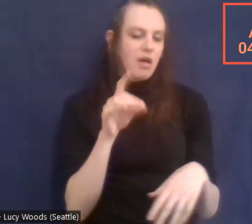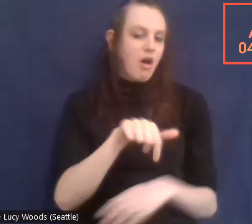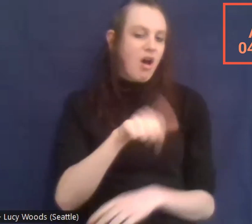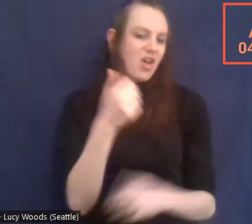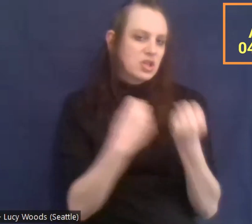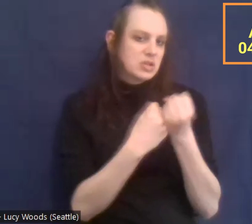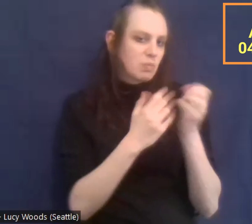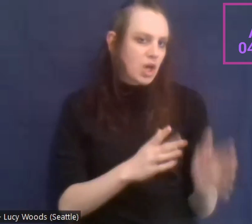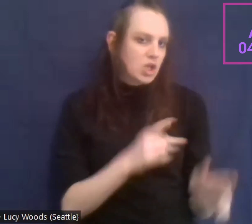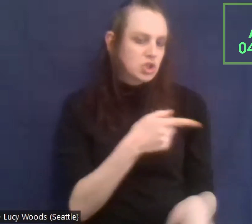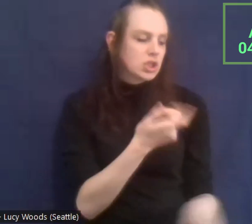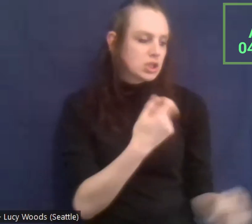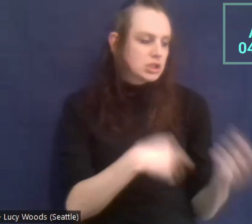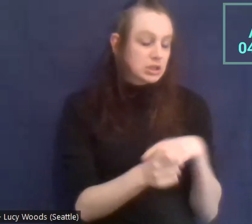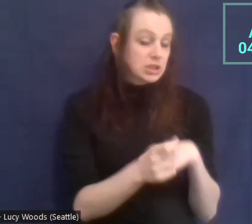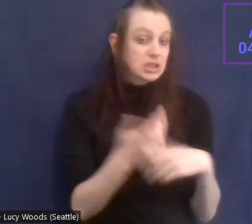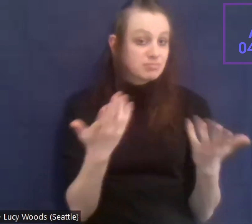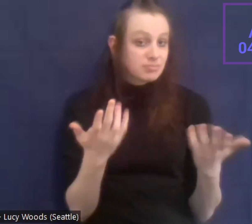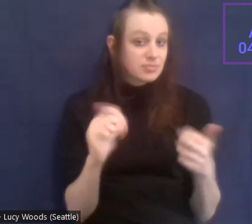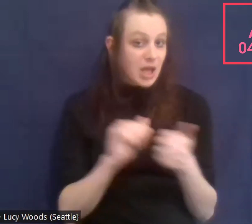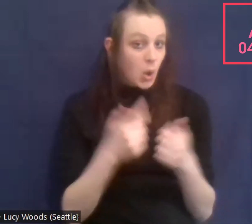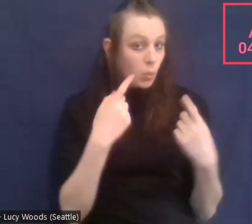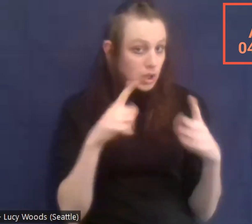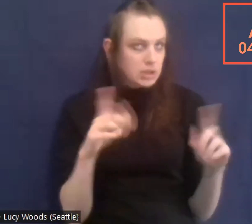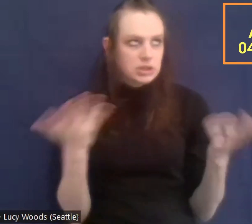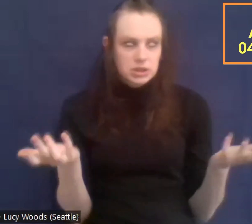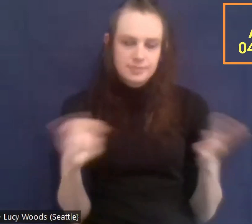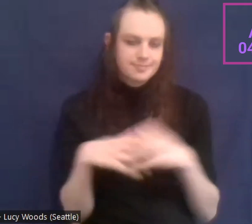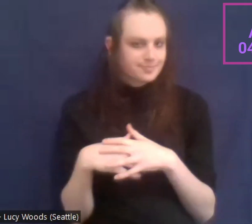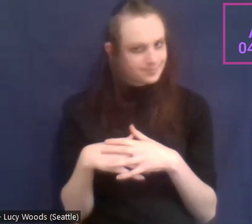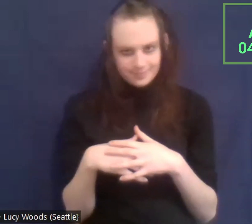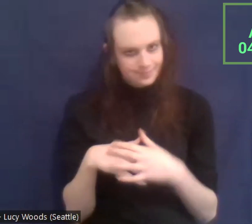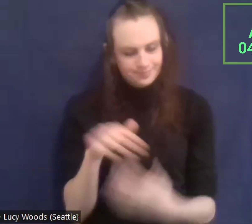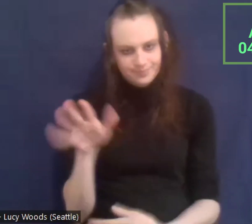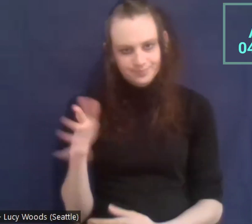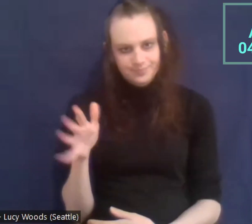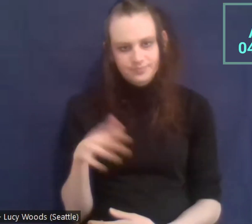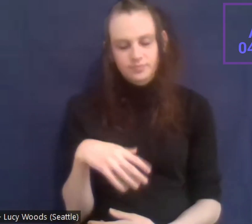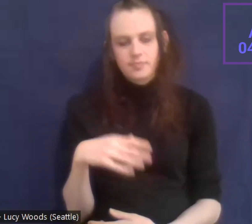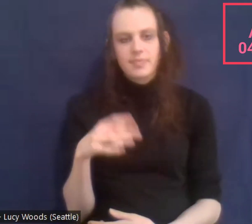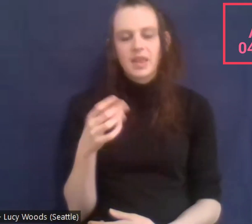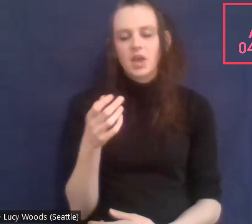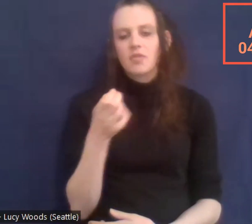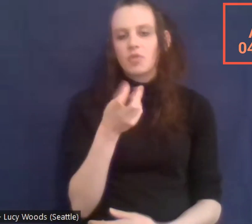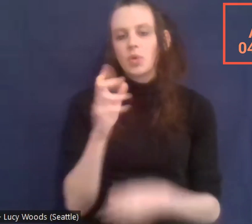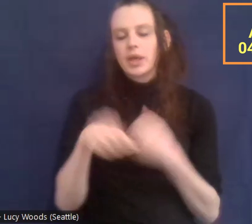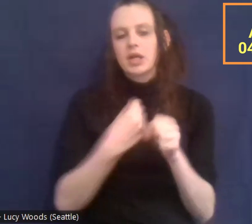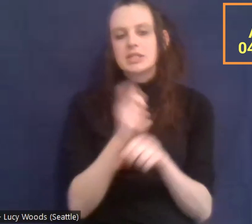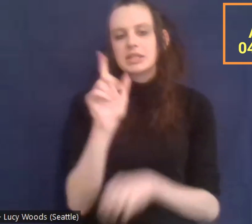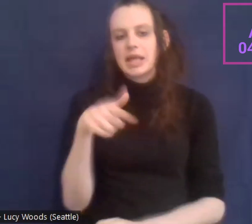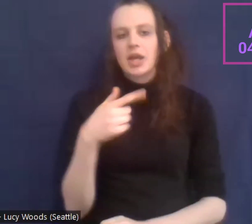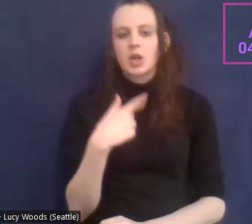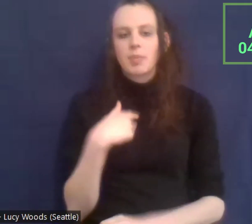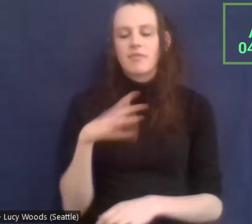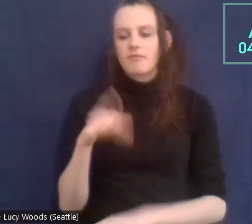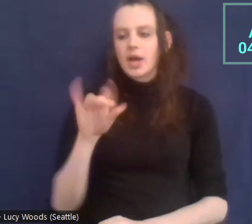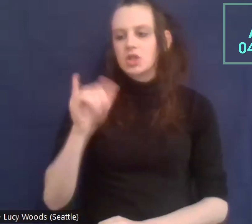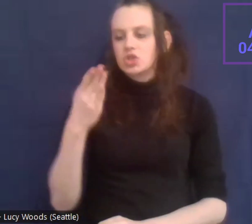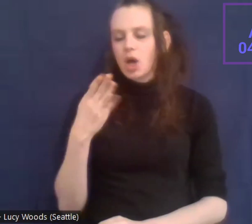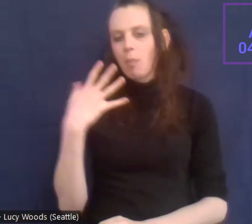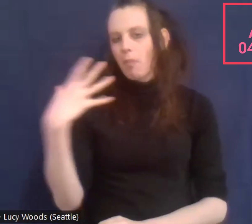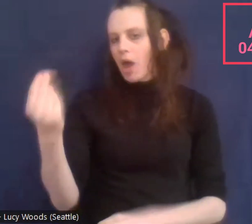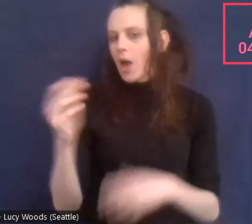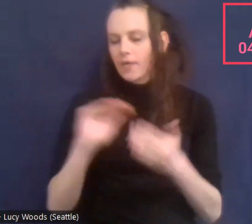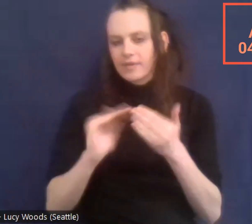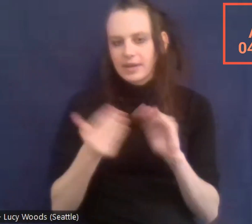you can imagine how that worked out. Fast forward a couple of years, I take a job out of town, and I have to find a place to live. I have to go live